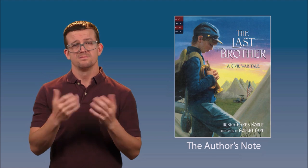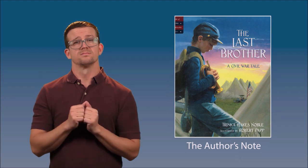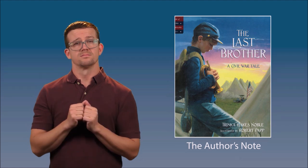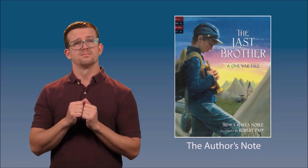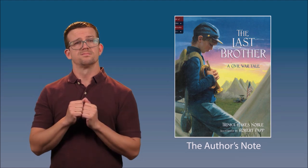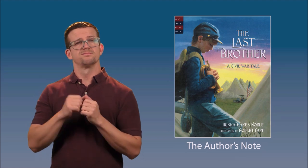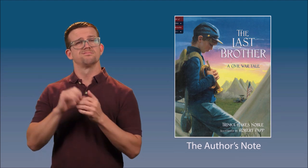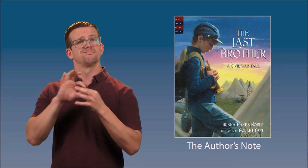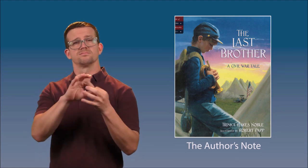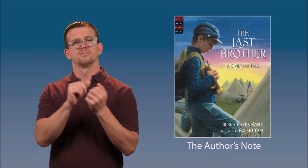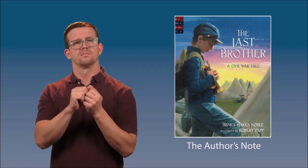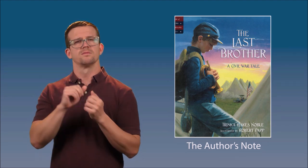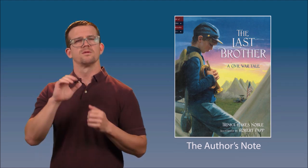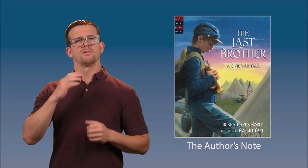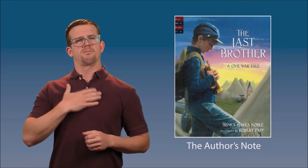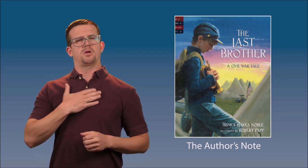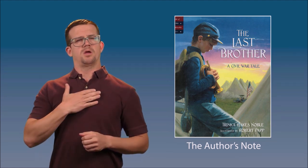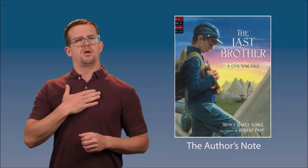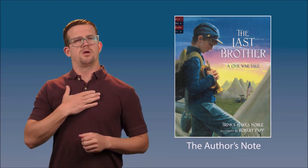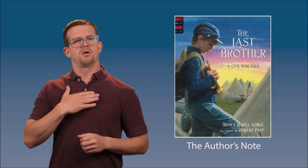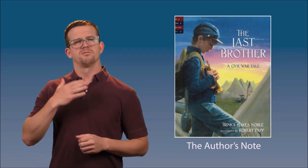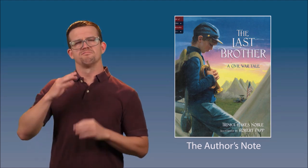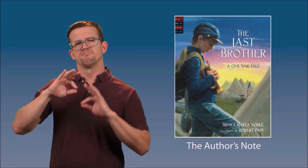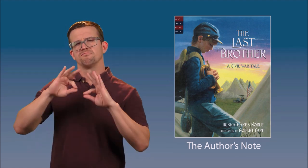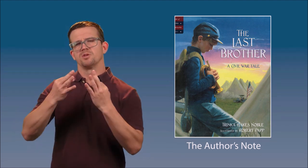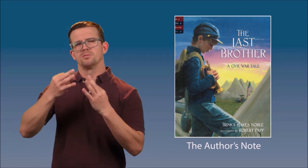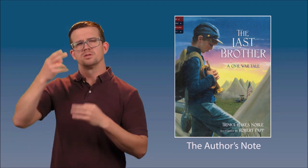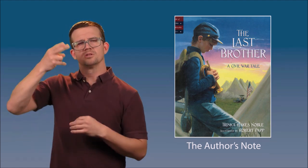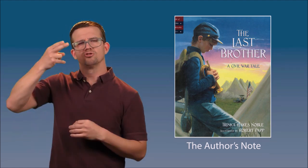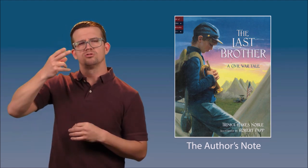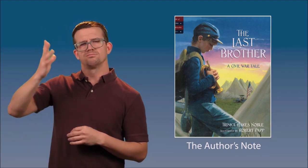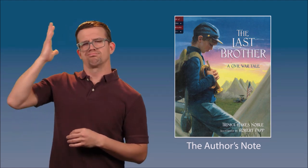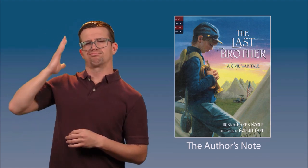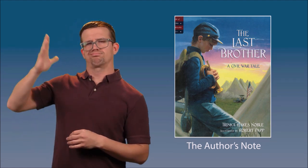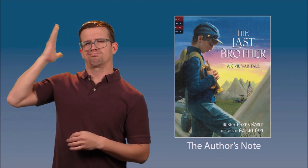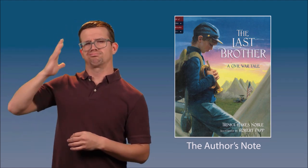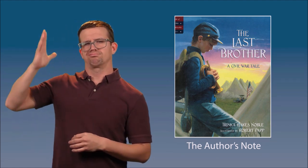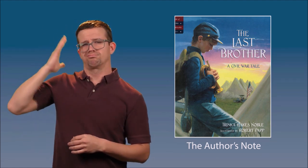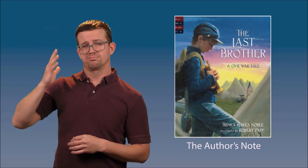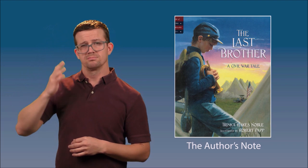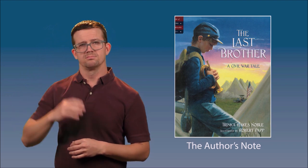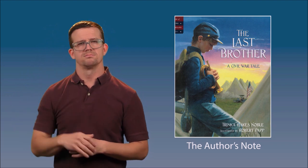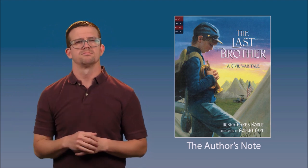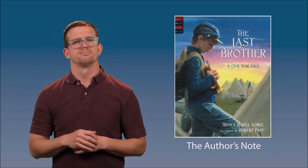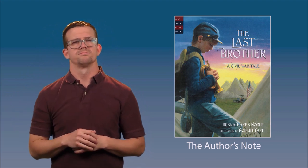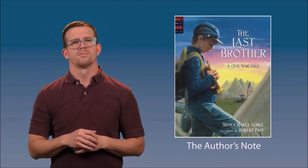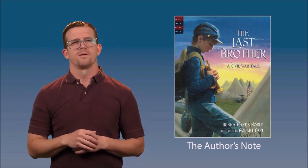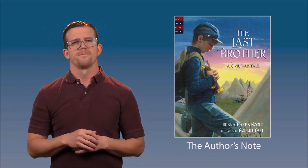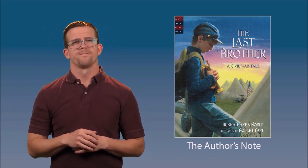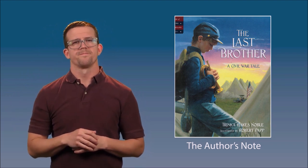The inspiration for The Last Brother came from my own family history.